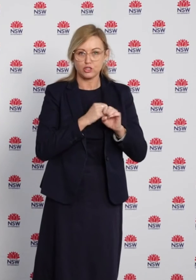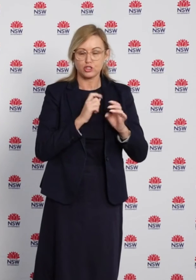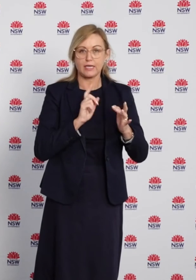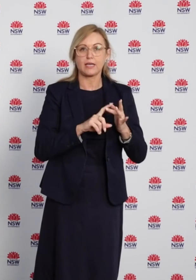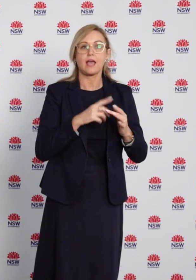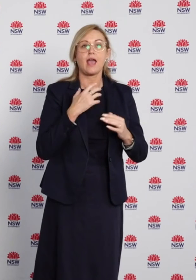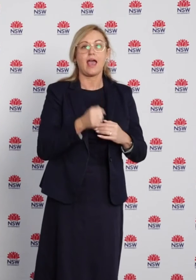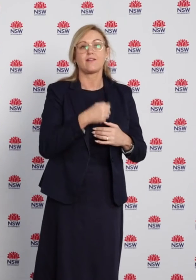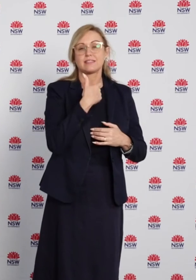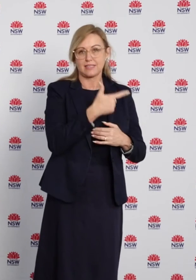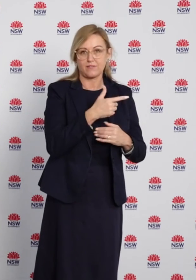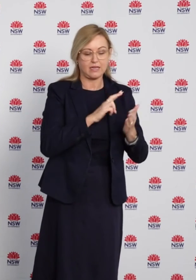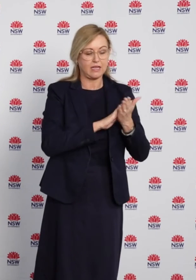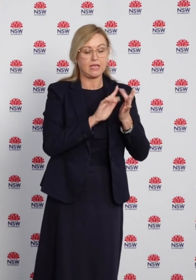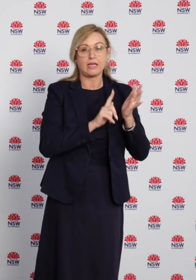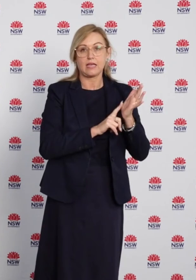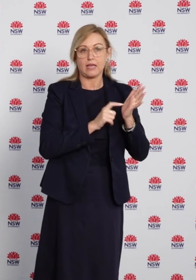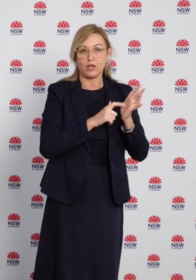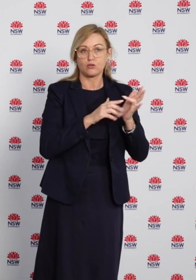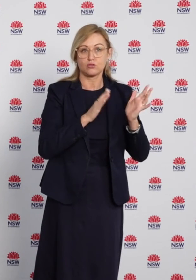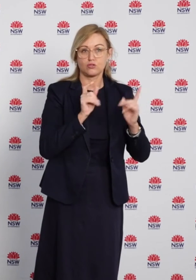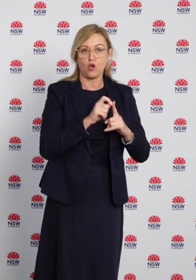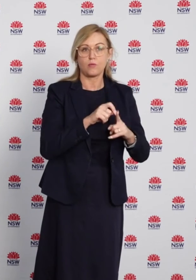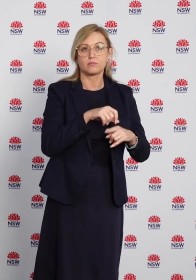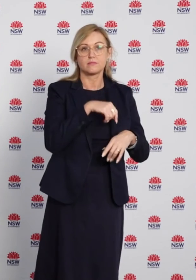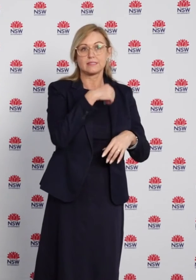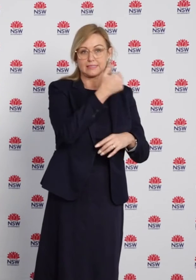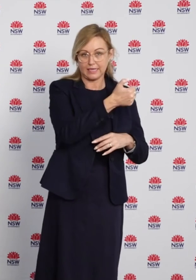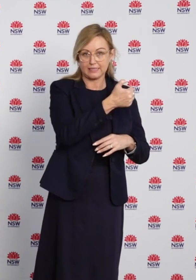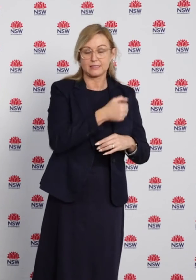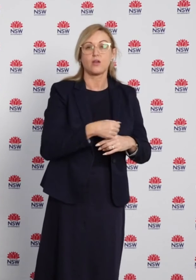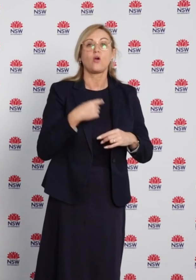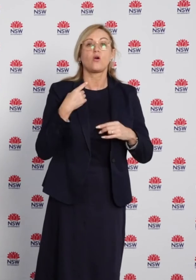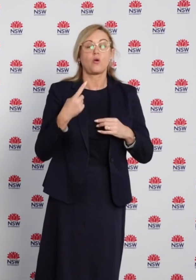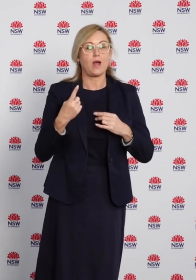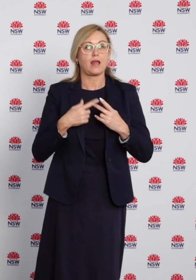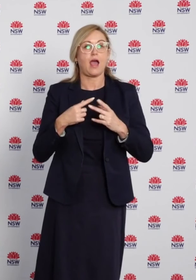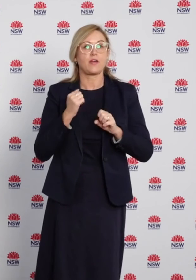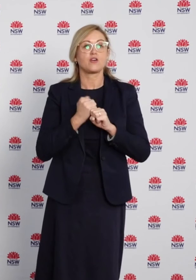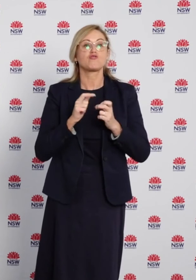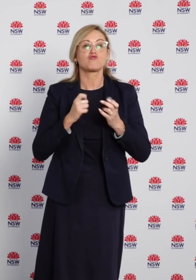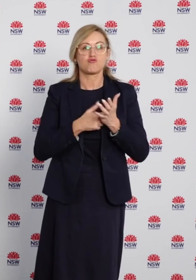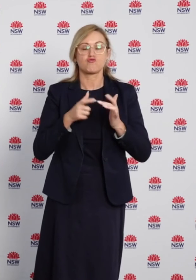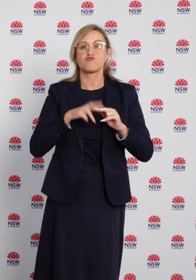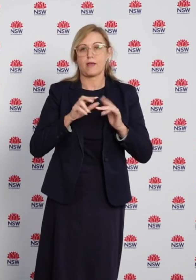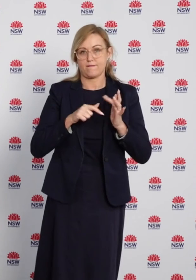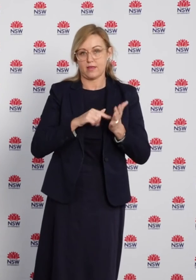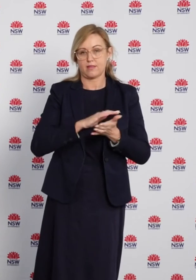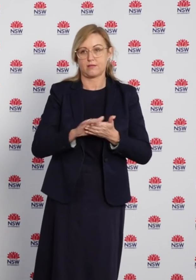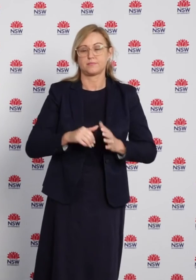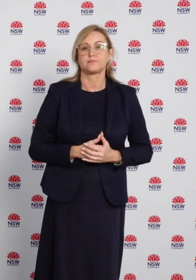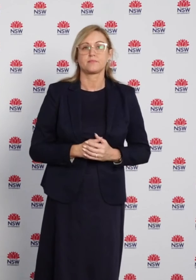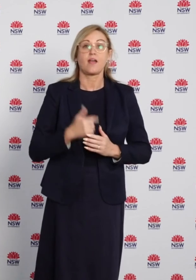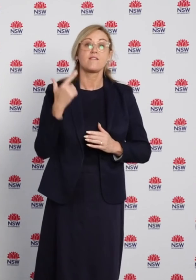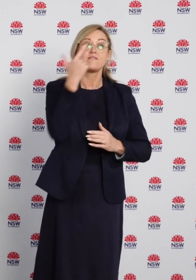6 in the Hilltops local government area and 1 in the Griffith local government area. In the far west, 7 cases were reported,